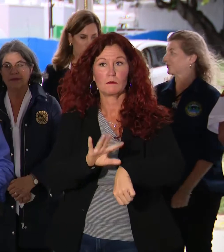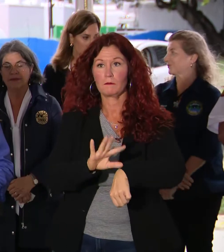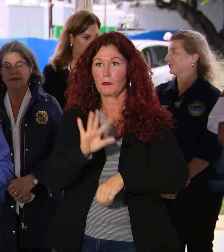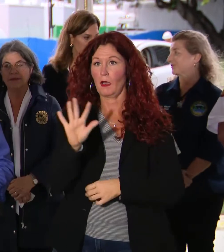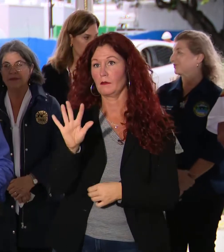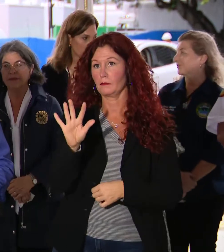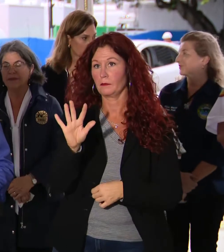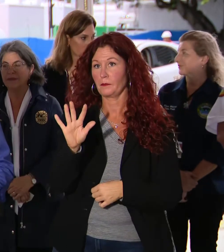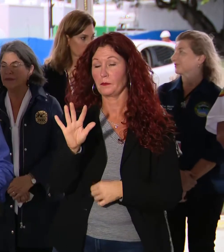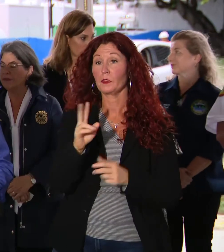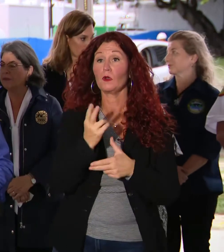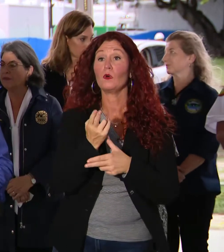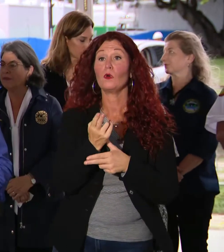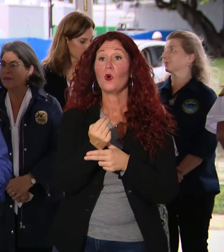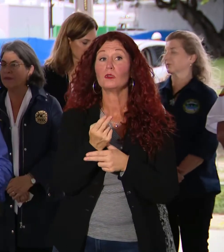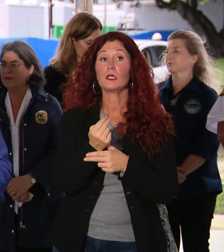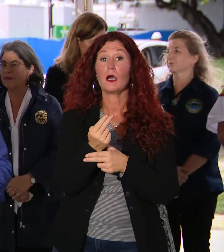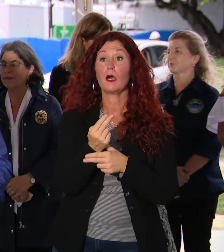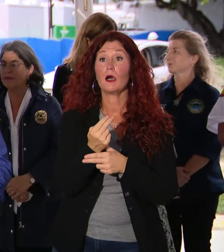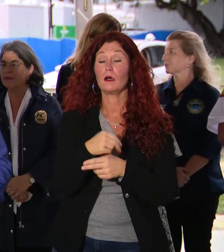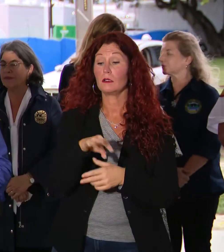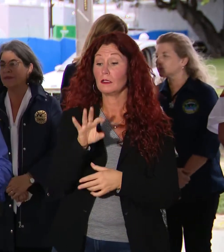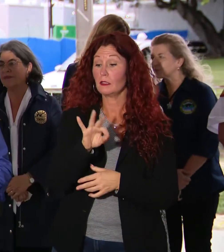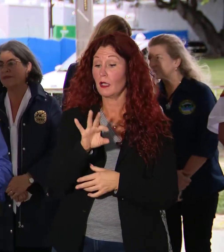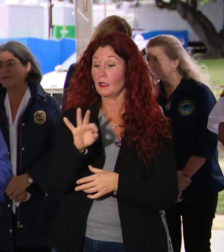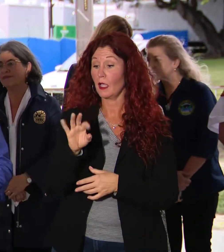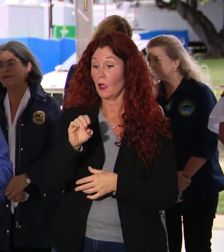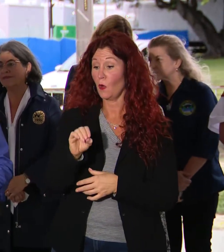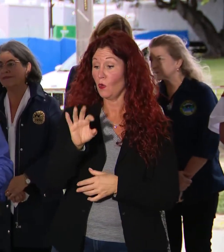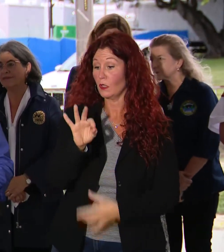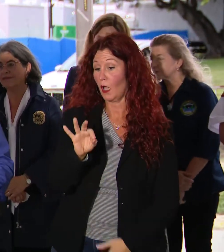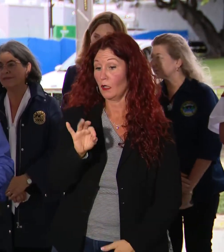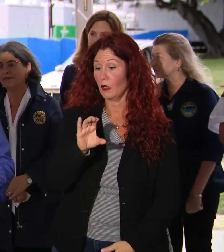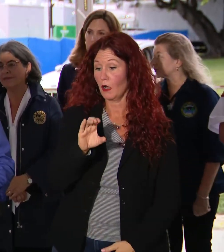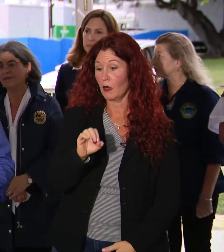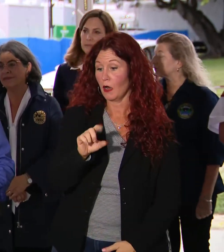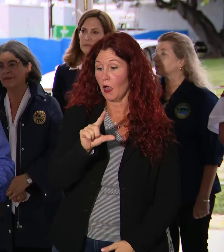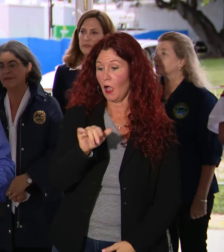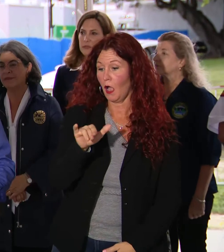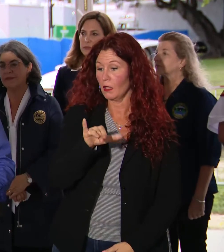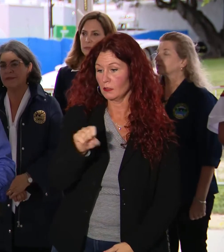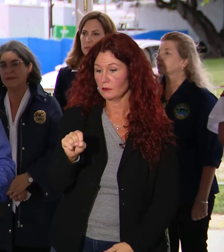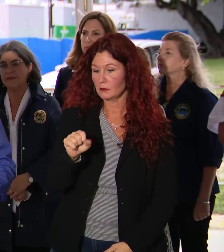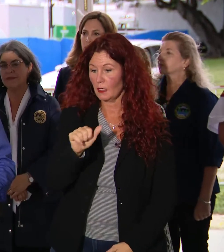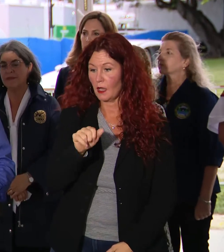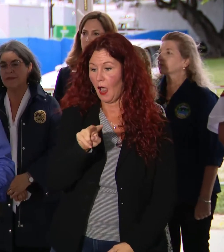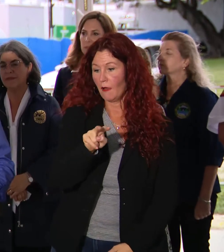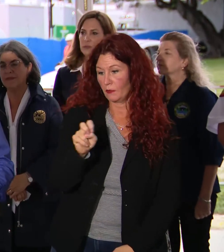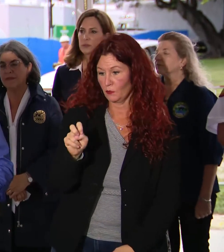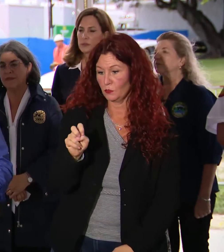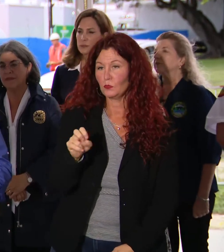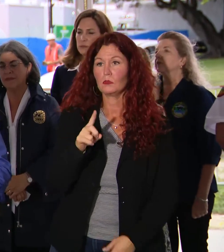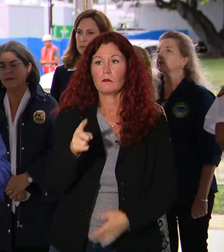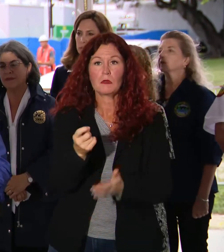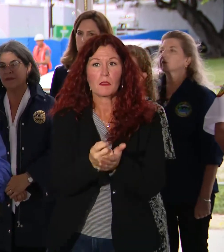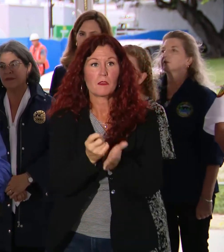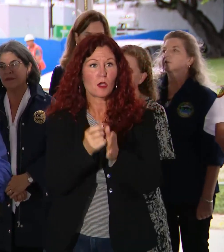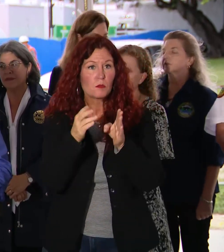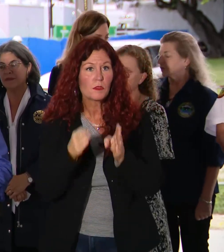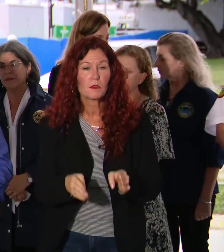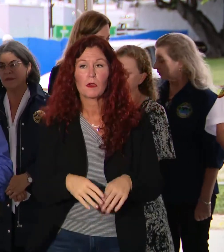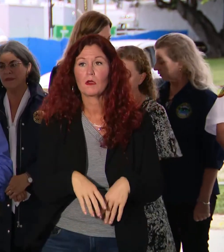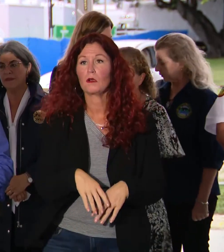Avenue. We have 26 organizations there prepared to provide family services, social services, economic